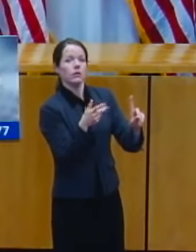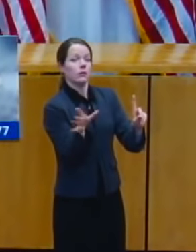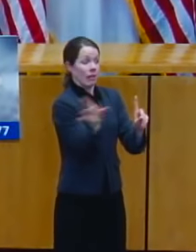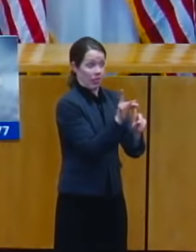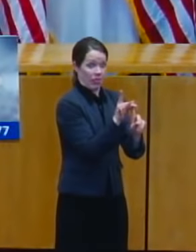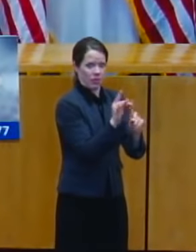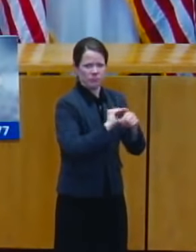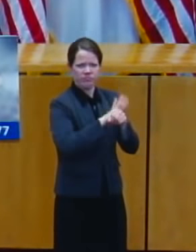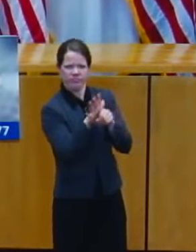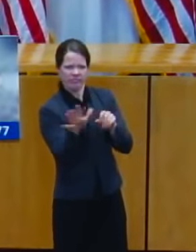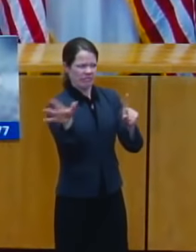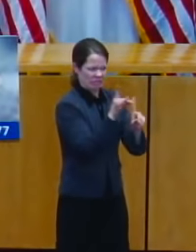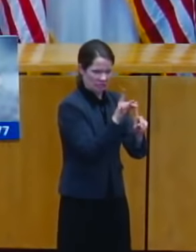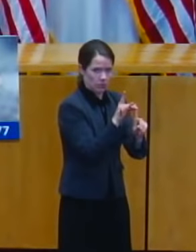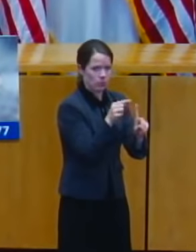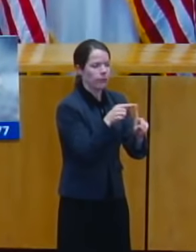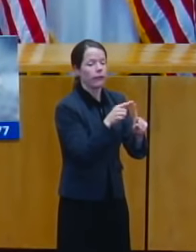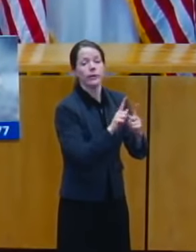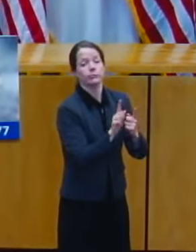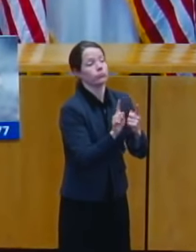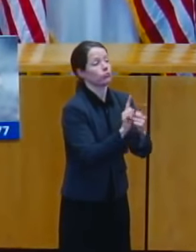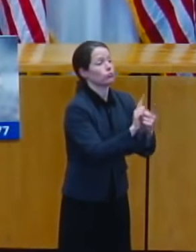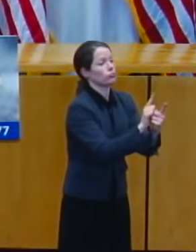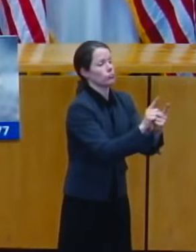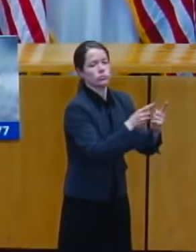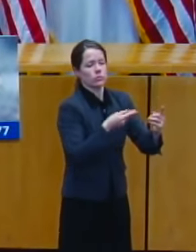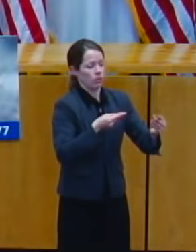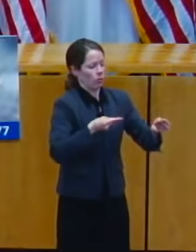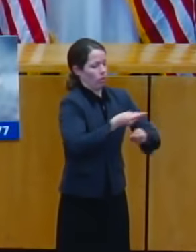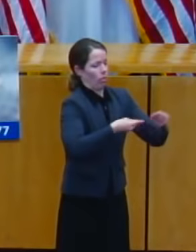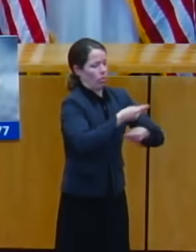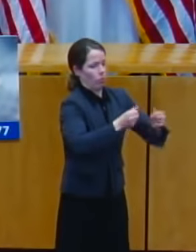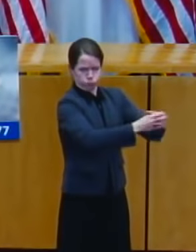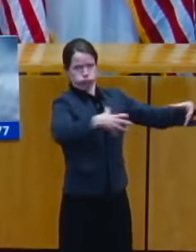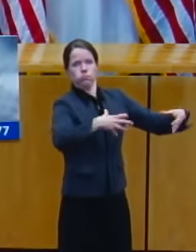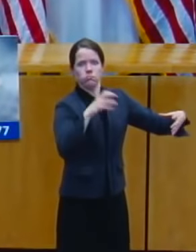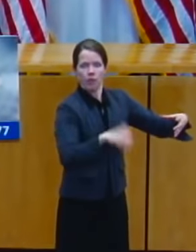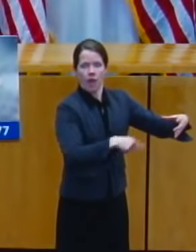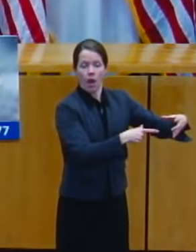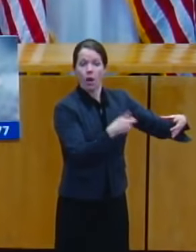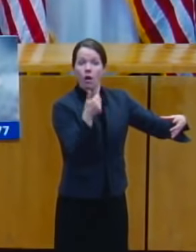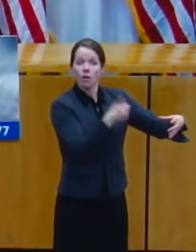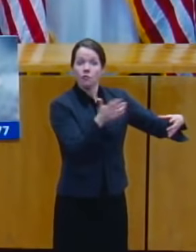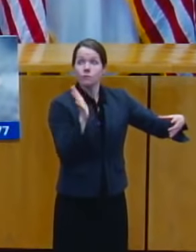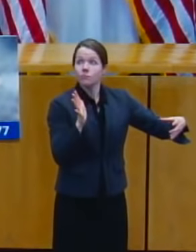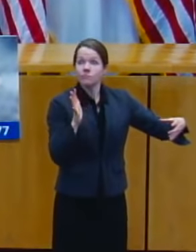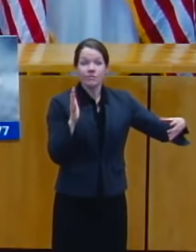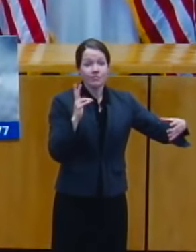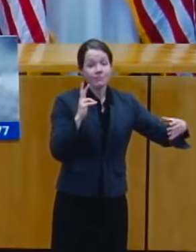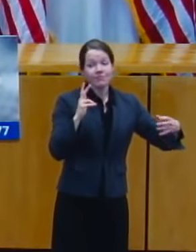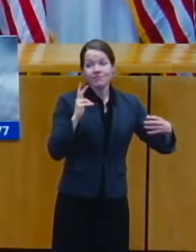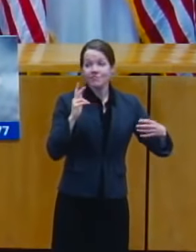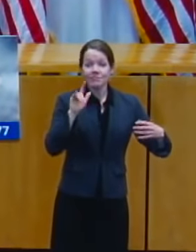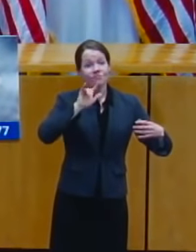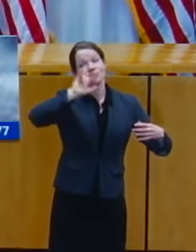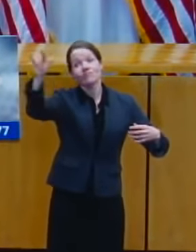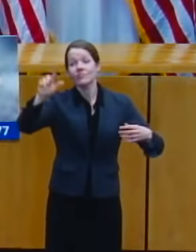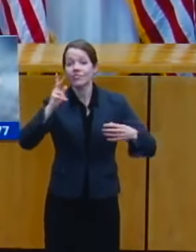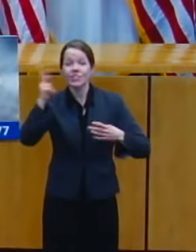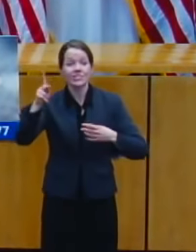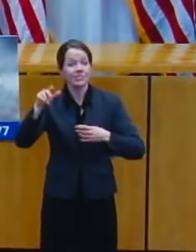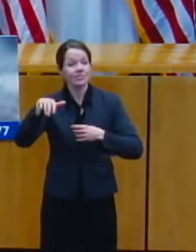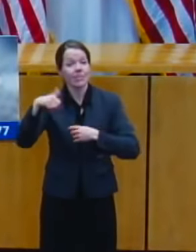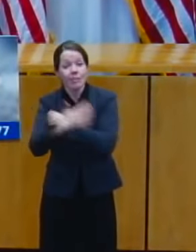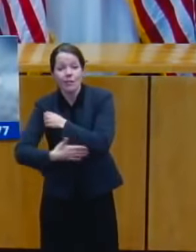fact, today's Wednesday? Okay, sorry. So yesterday we actually stood up a